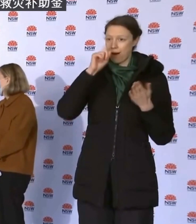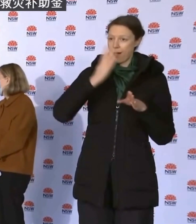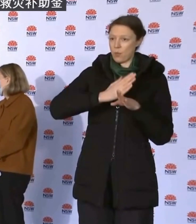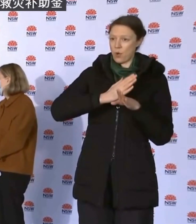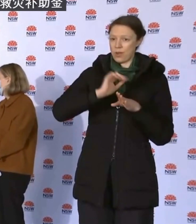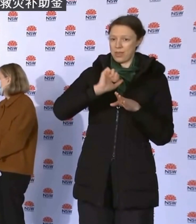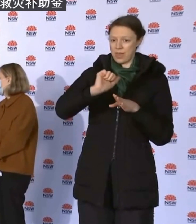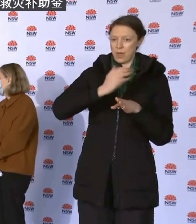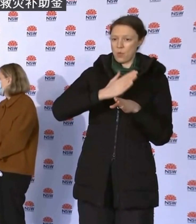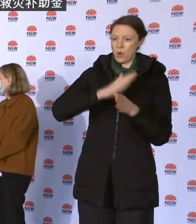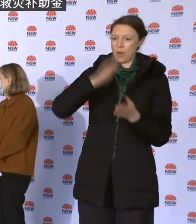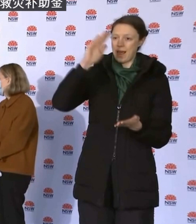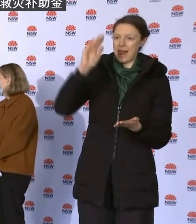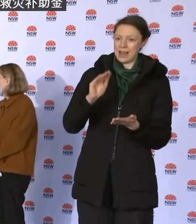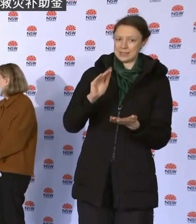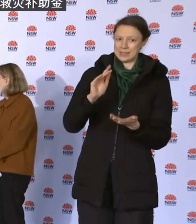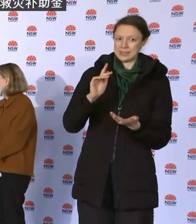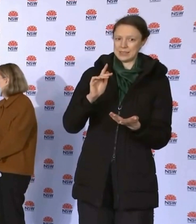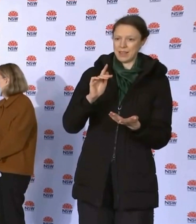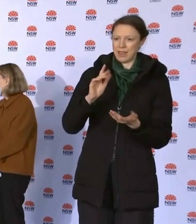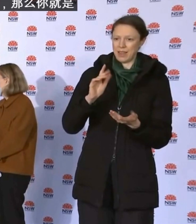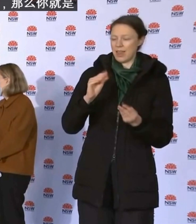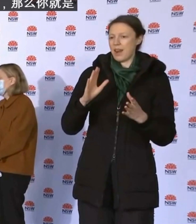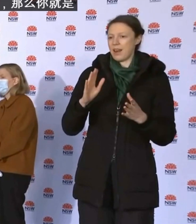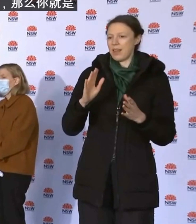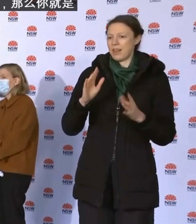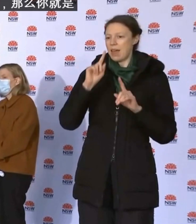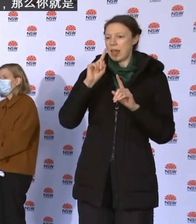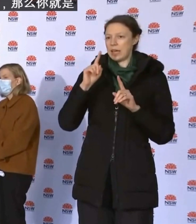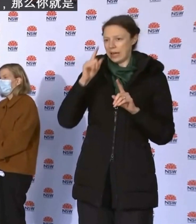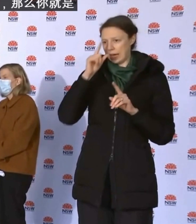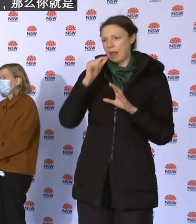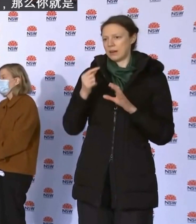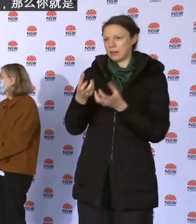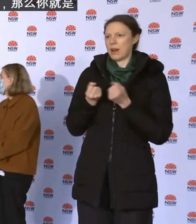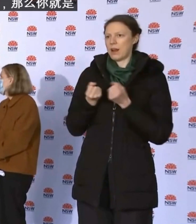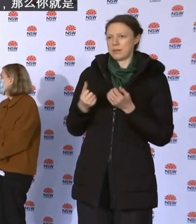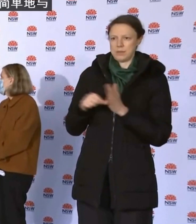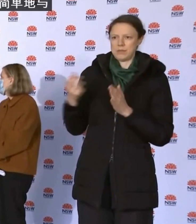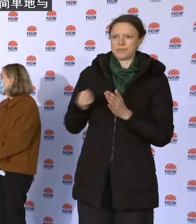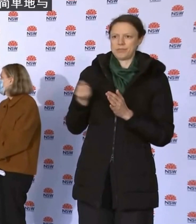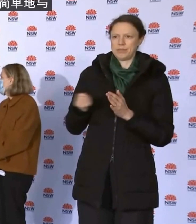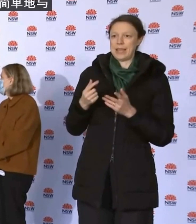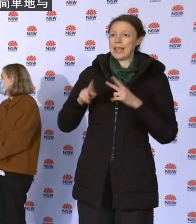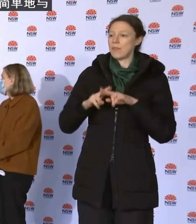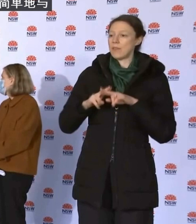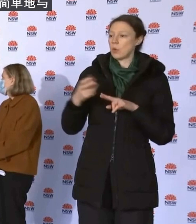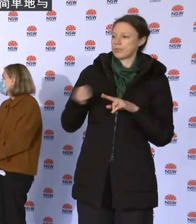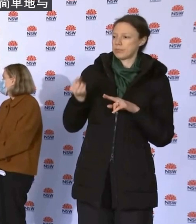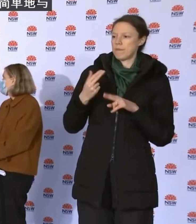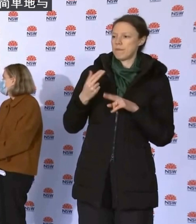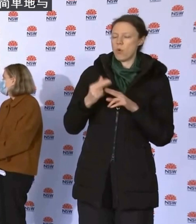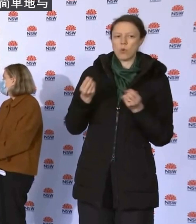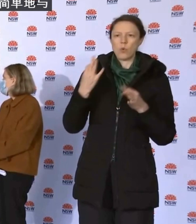eligible for disaster payments. Not if they're a job seeker. Yes. Right, obviously if you're on unemployment benefits, well then you get those benefits, but